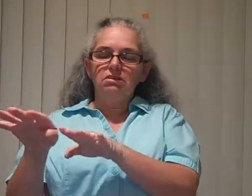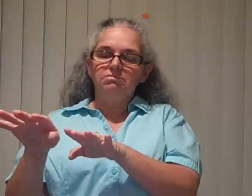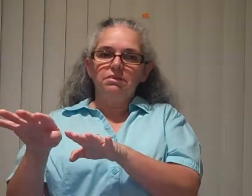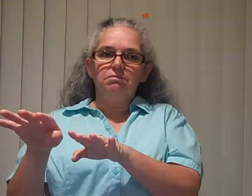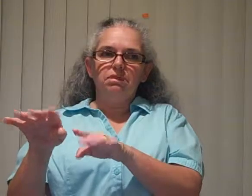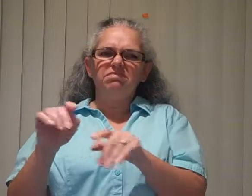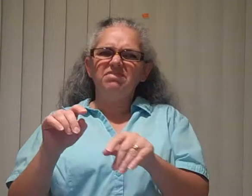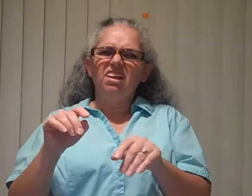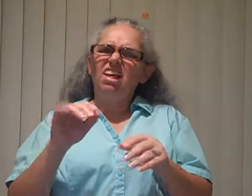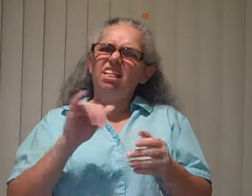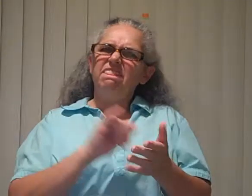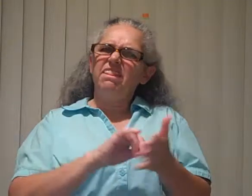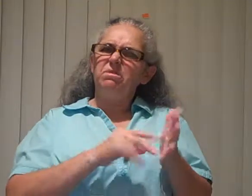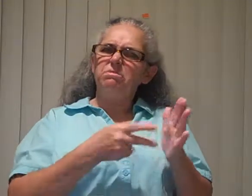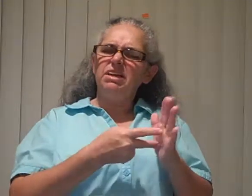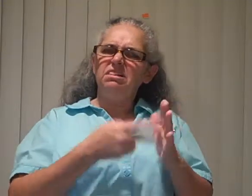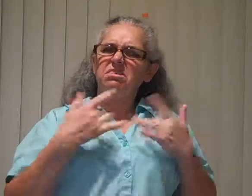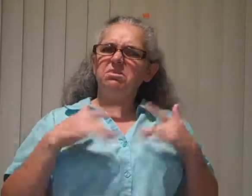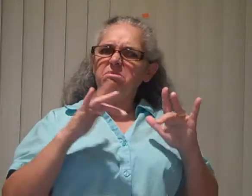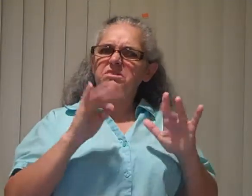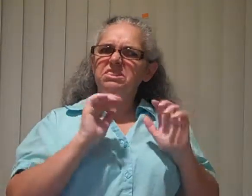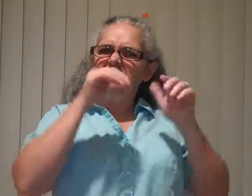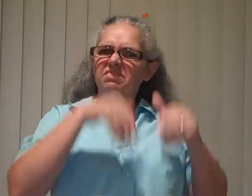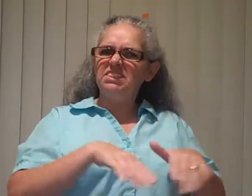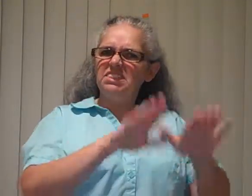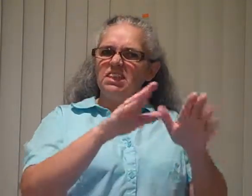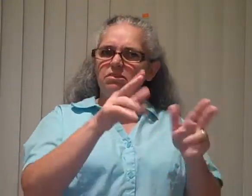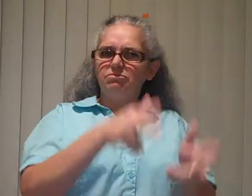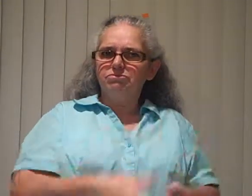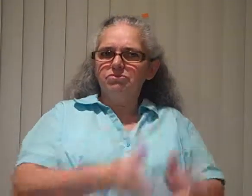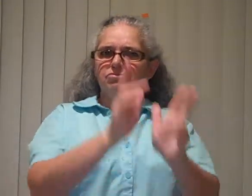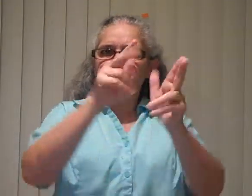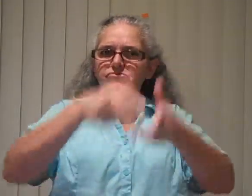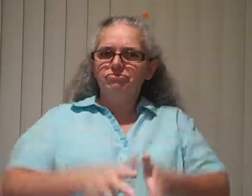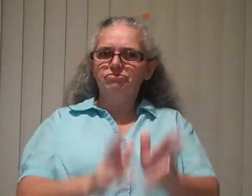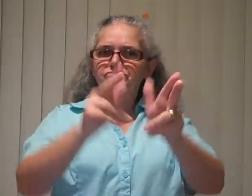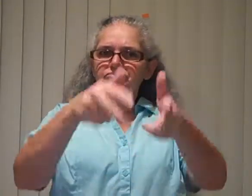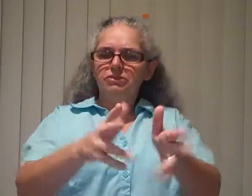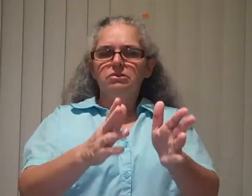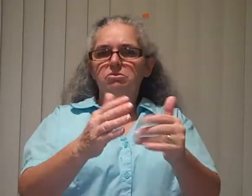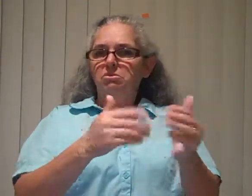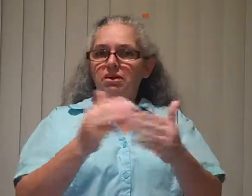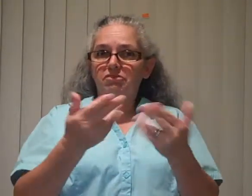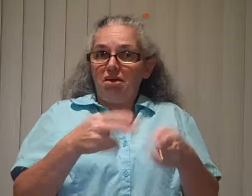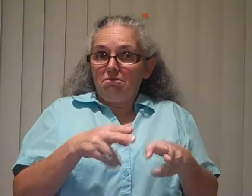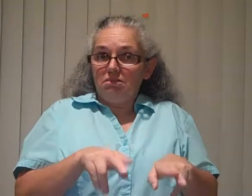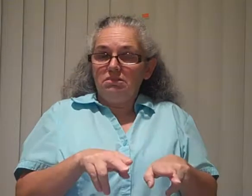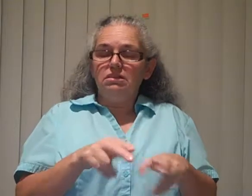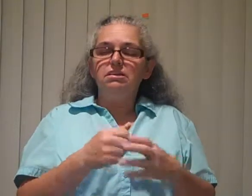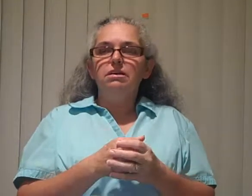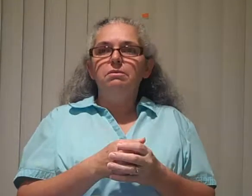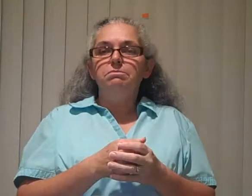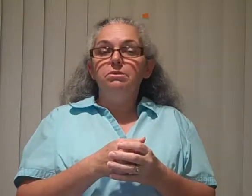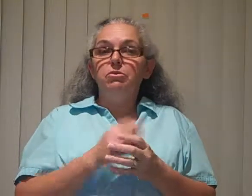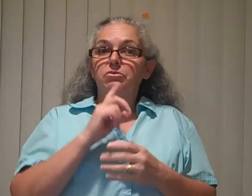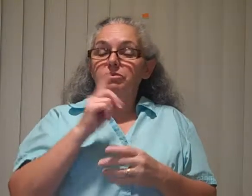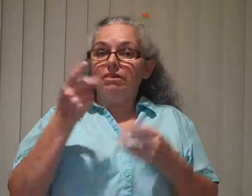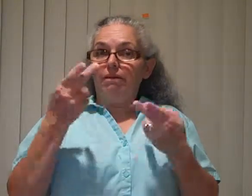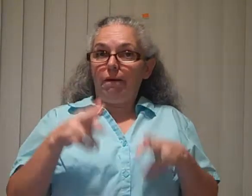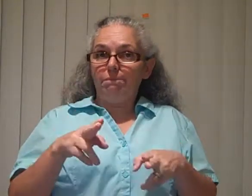you pull up about 100 yards away from the tanker on a pre-designated course going about 6 knots or so. And you've got a line